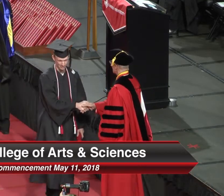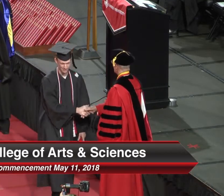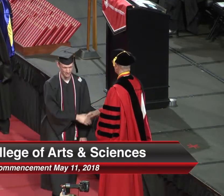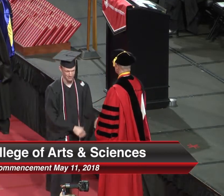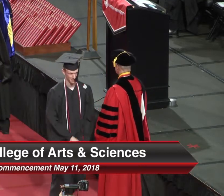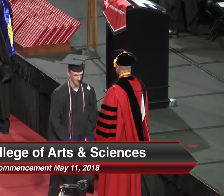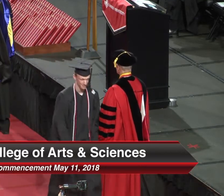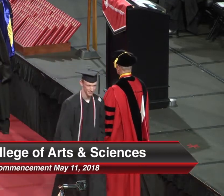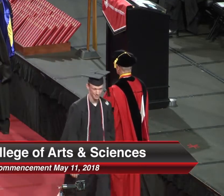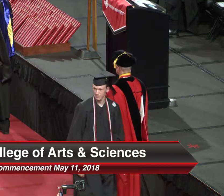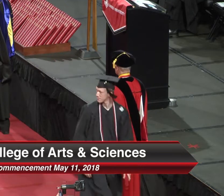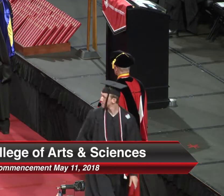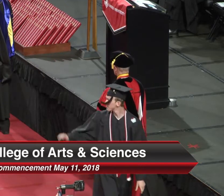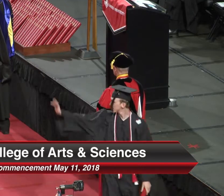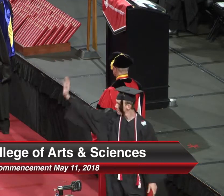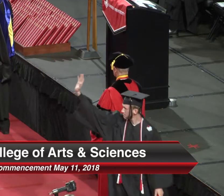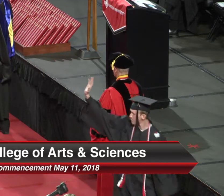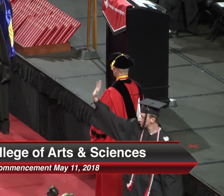and mathematics.